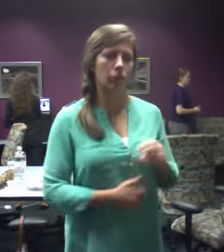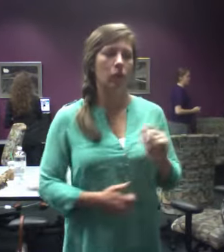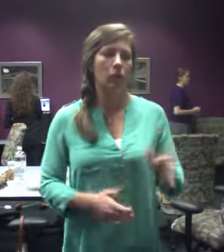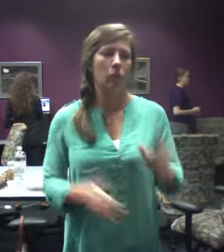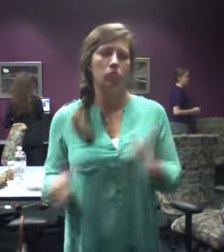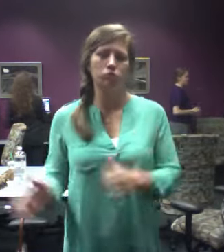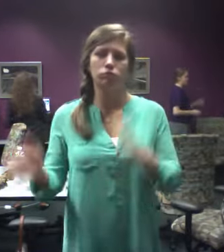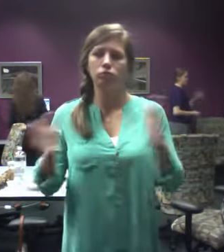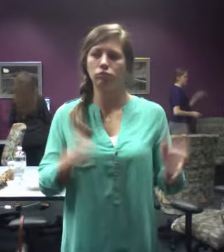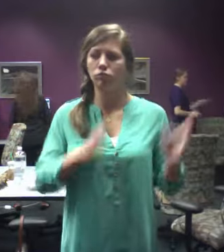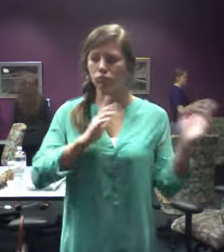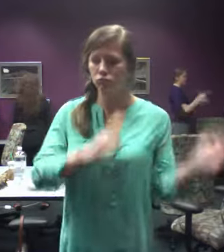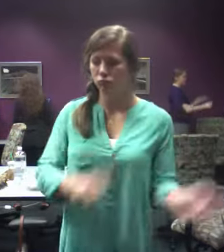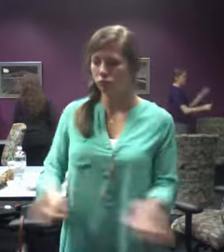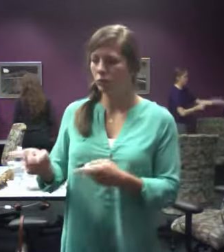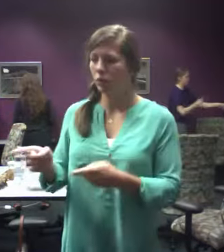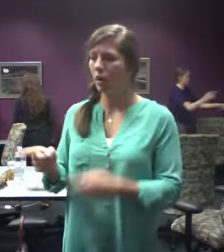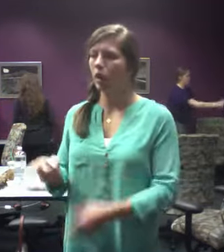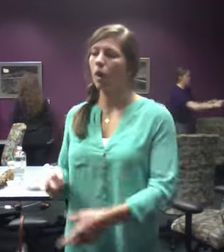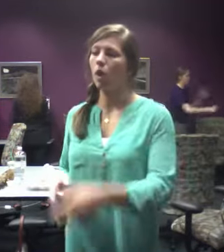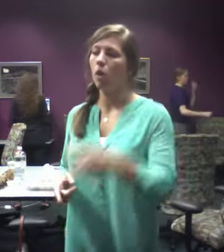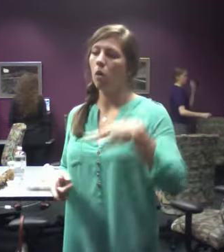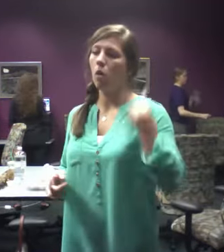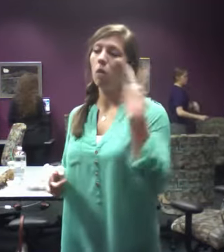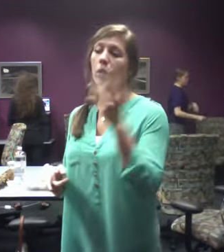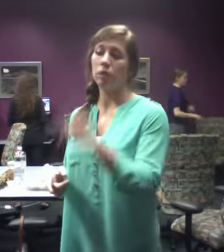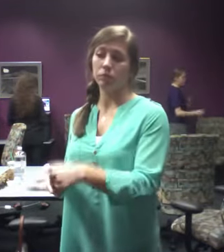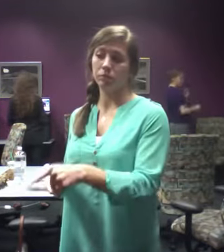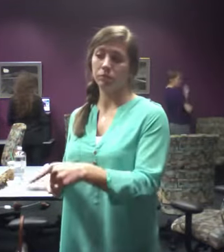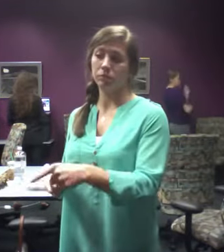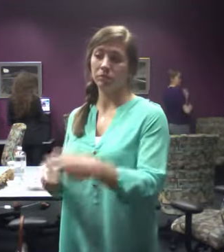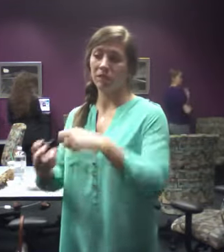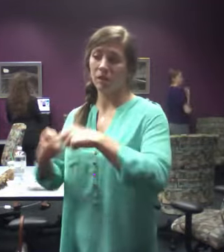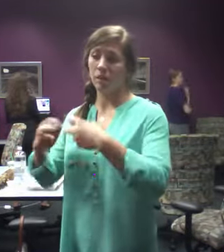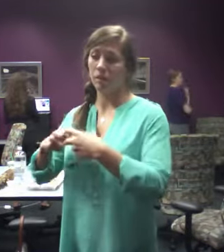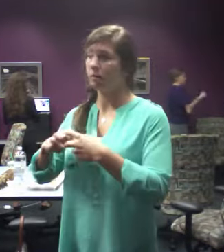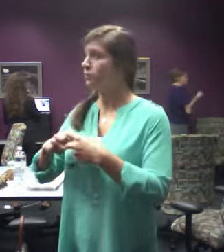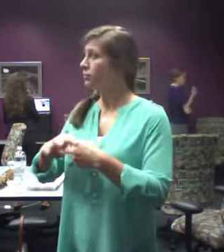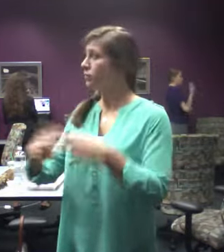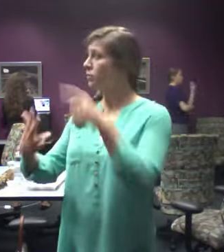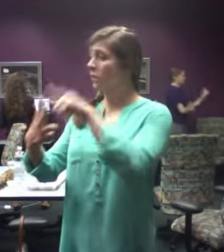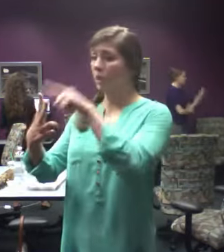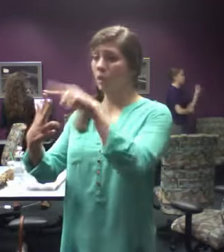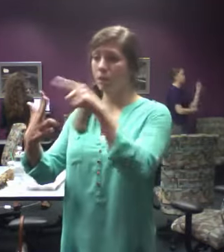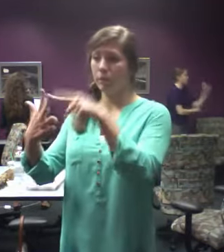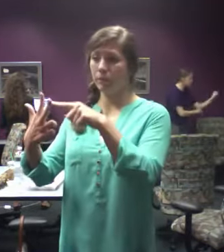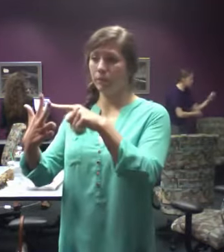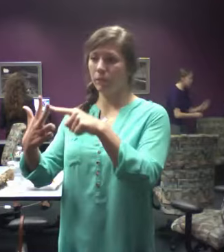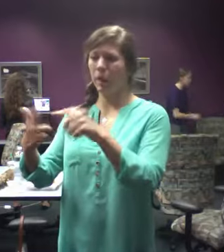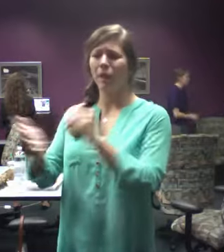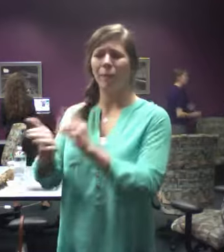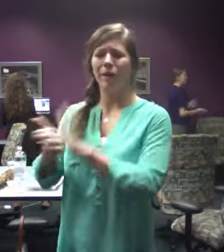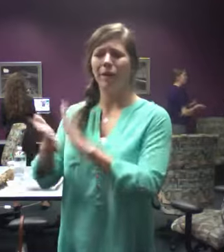All right, I'm going to put that down here for number 3. Lack of support. And we'll talk about that in just a